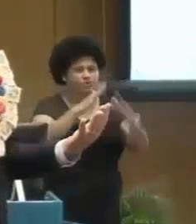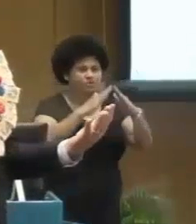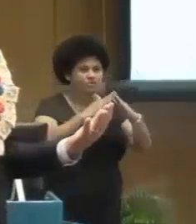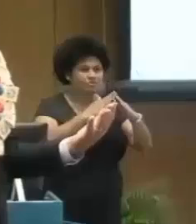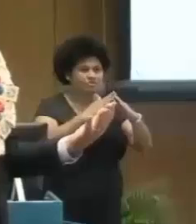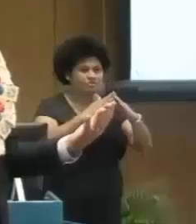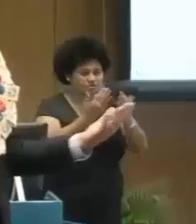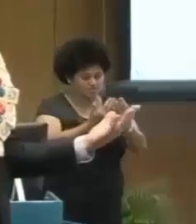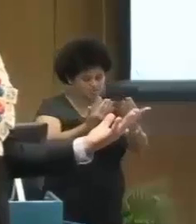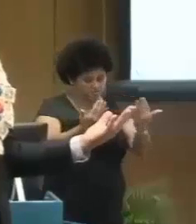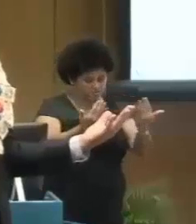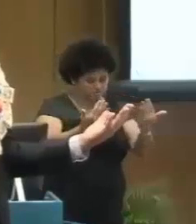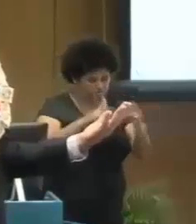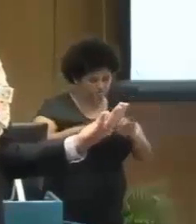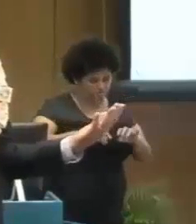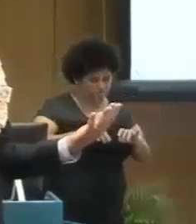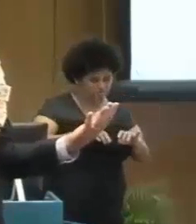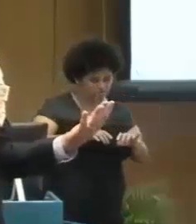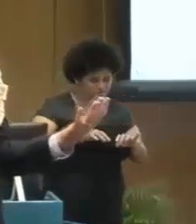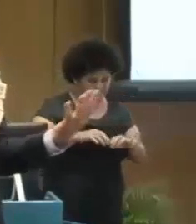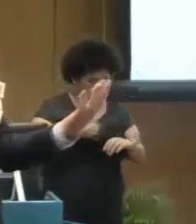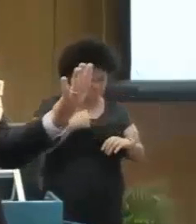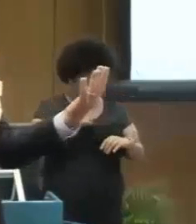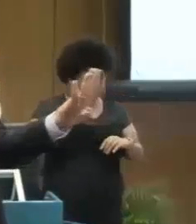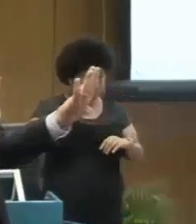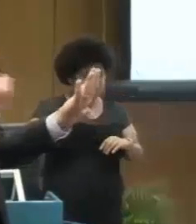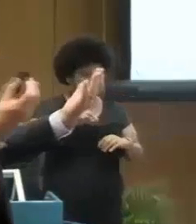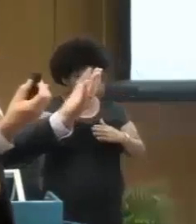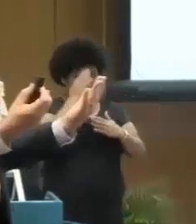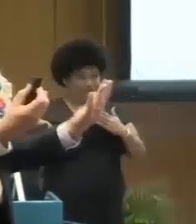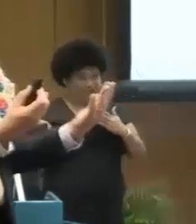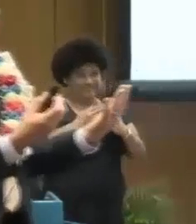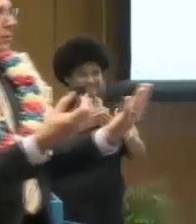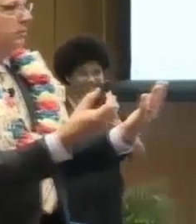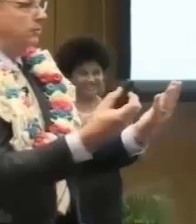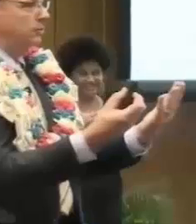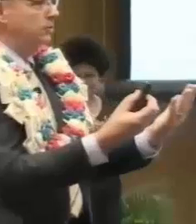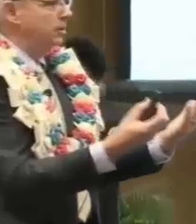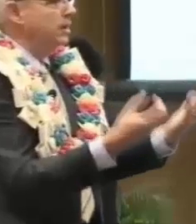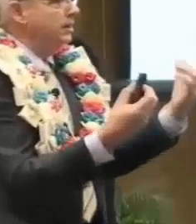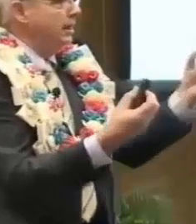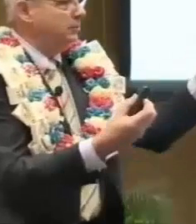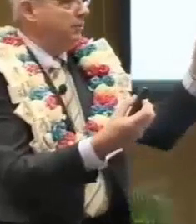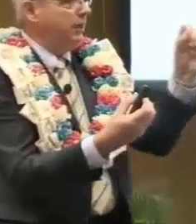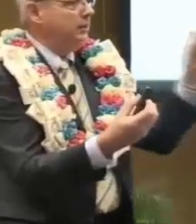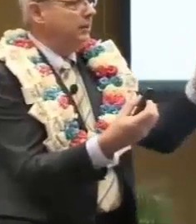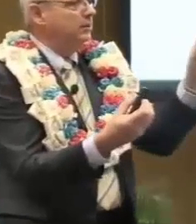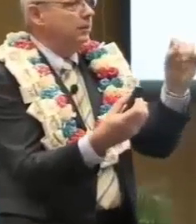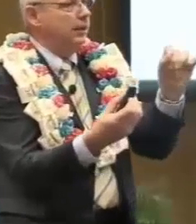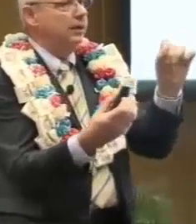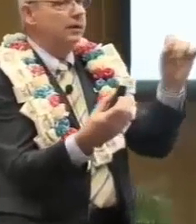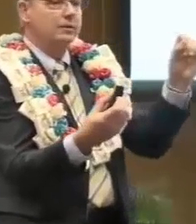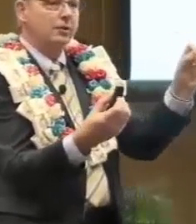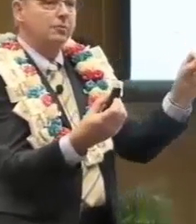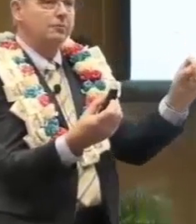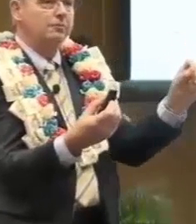and thinking, I have no idea what am I doing? Why isn't this working? Why isn't it not doing what it's supposed to do? That's when we actually need to